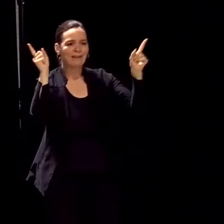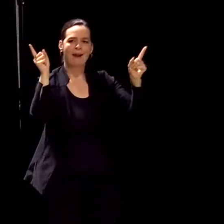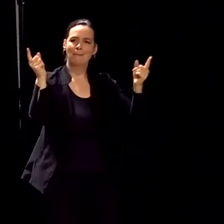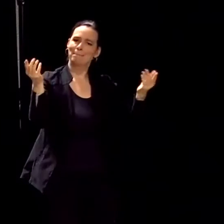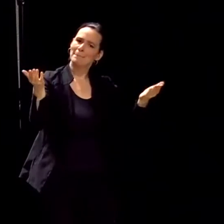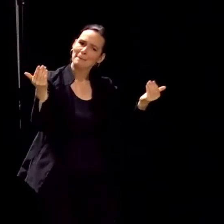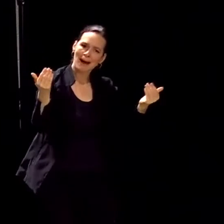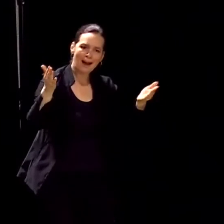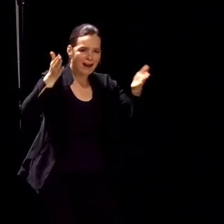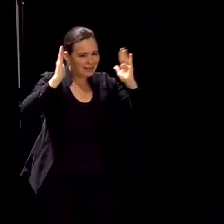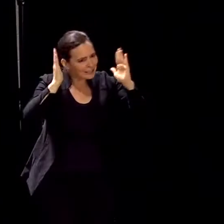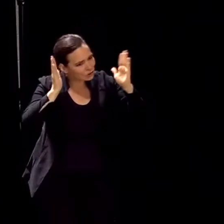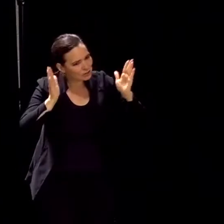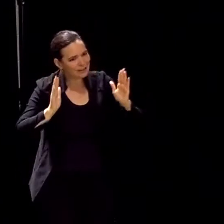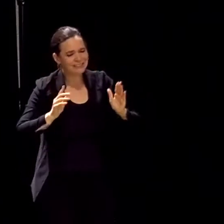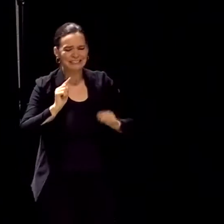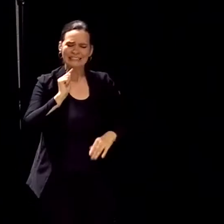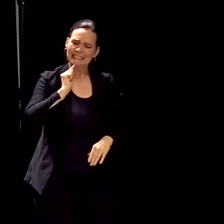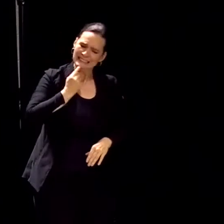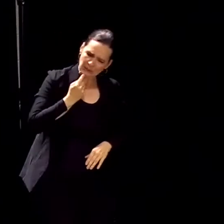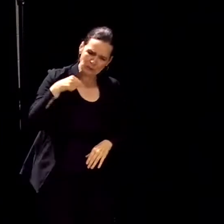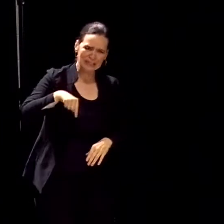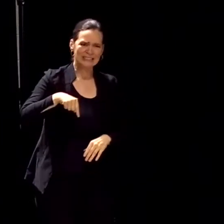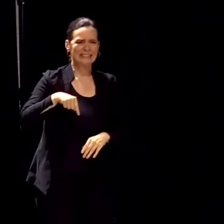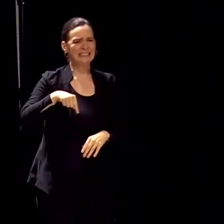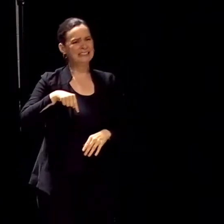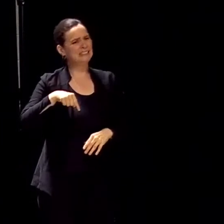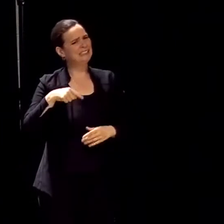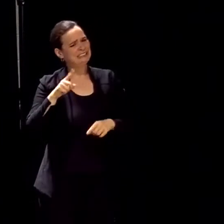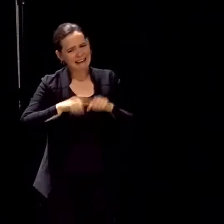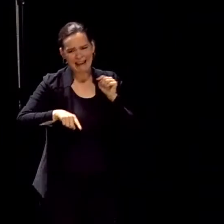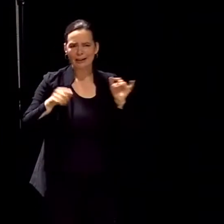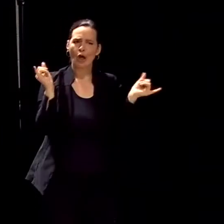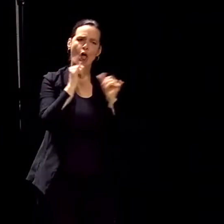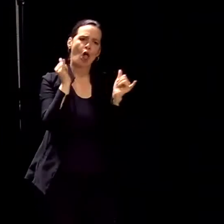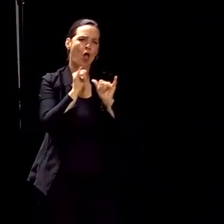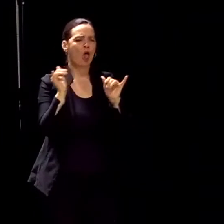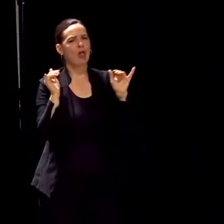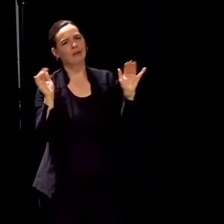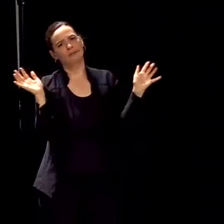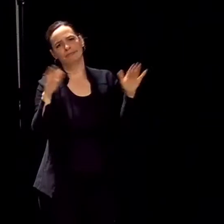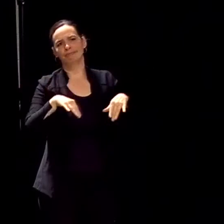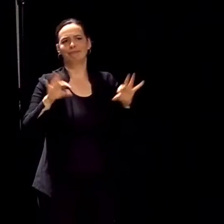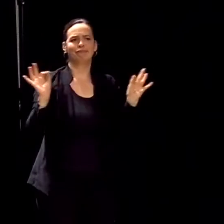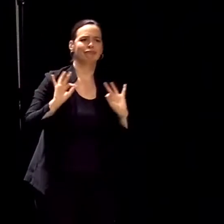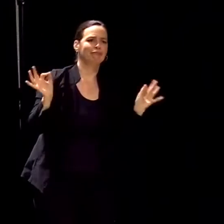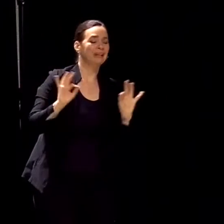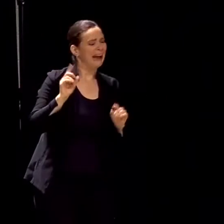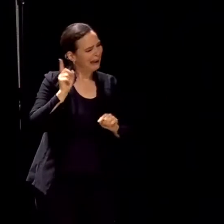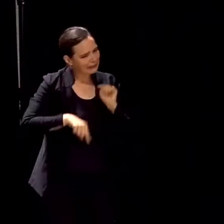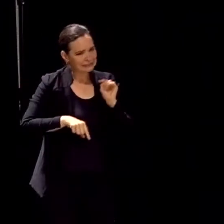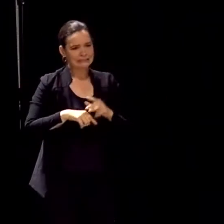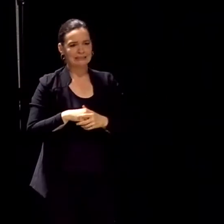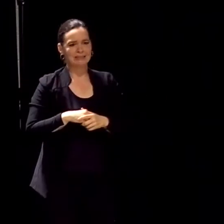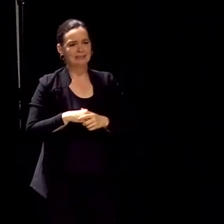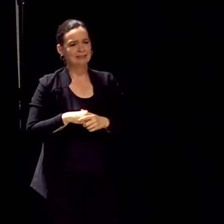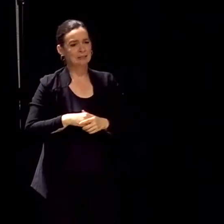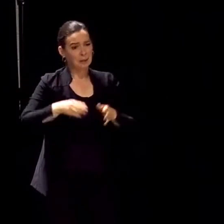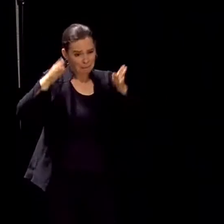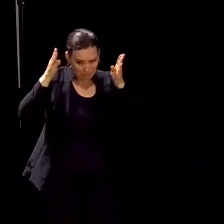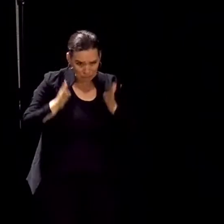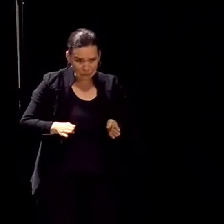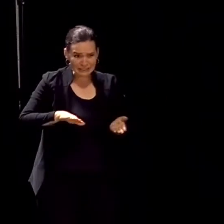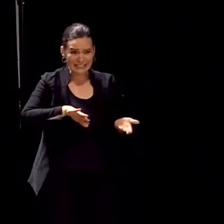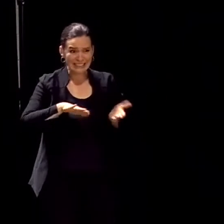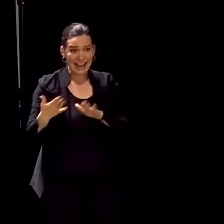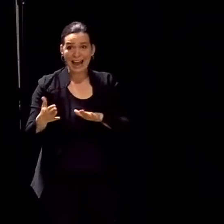understand how serious this has gotten. We had someone die who doesn't have underlying medical conditions, okay?